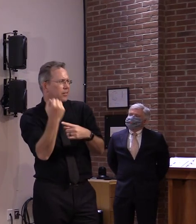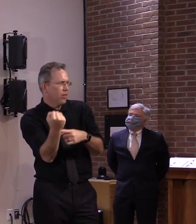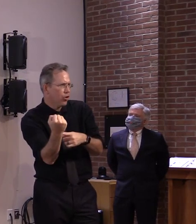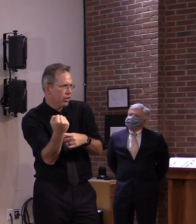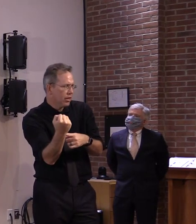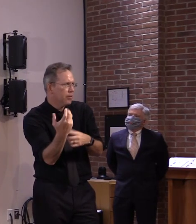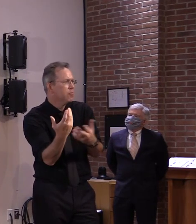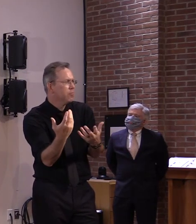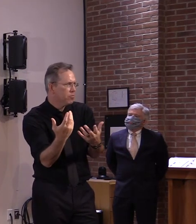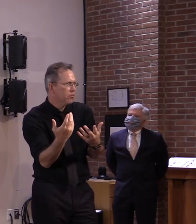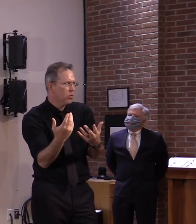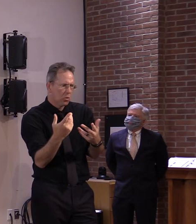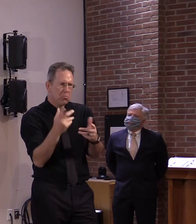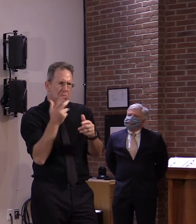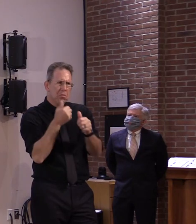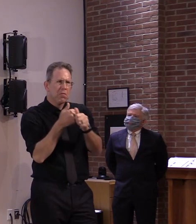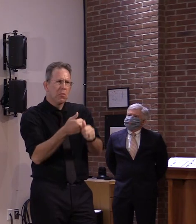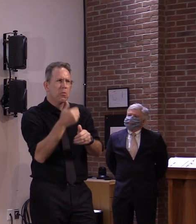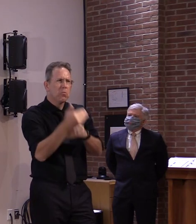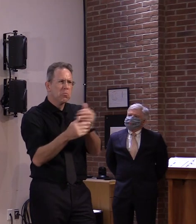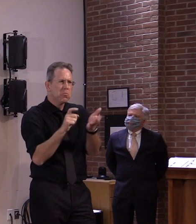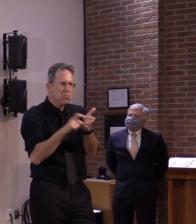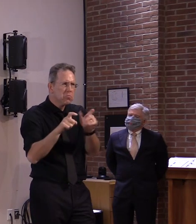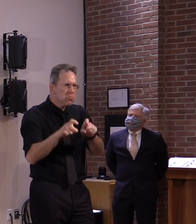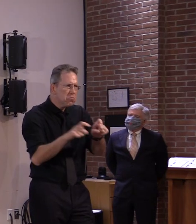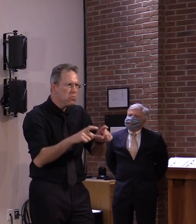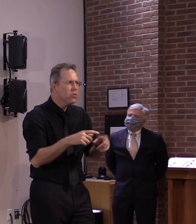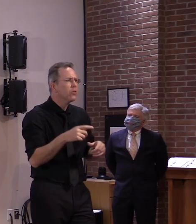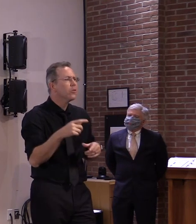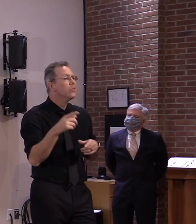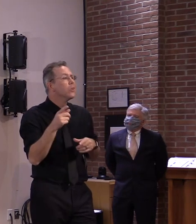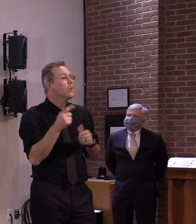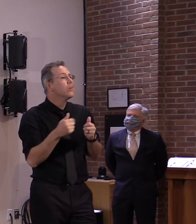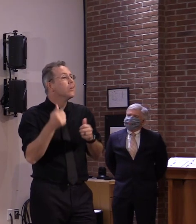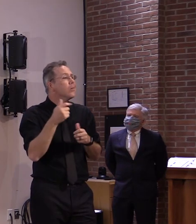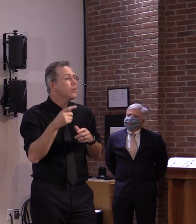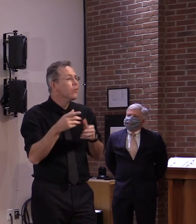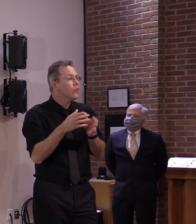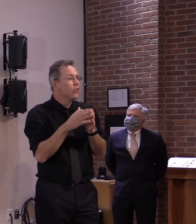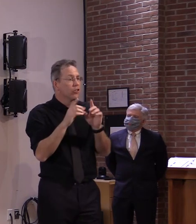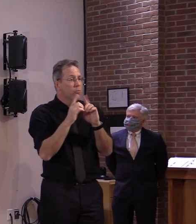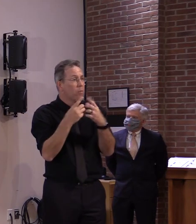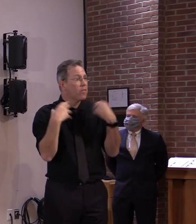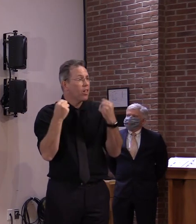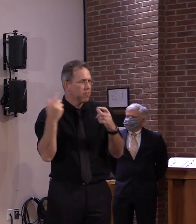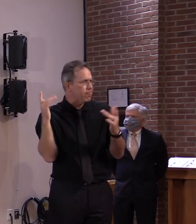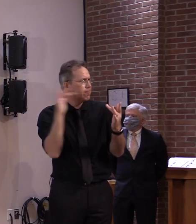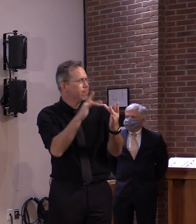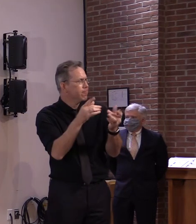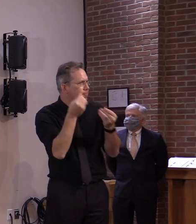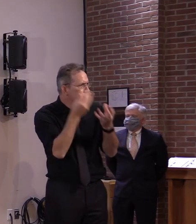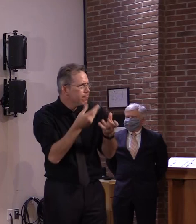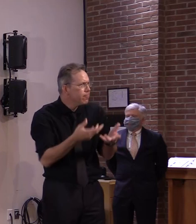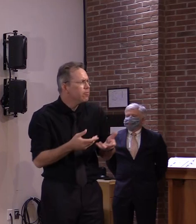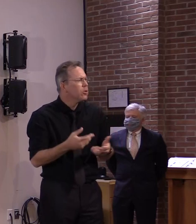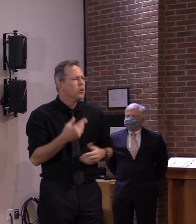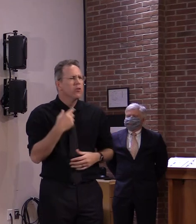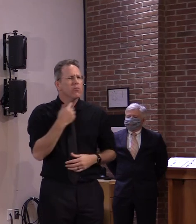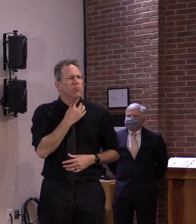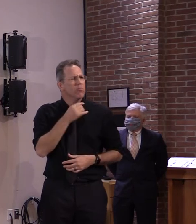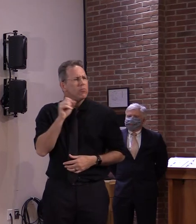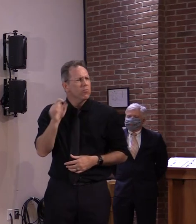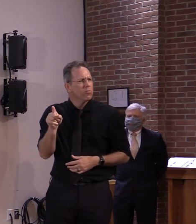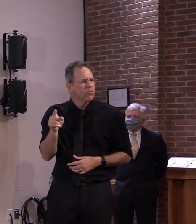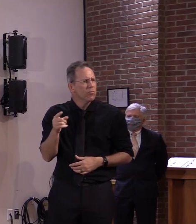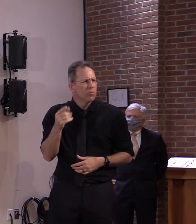line with a request from the Vermont Department of Health. And I'm curious what the motivation behind that request was, and if you